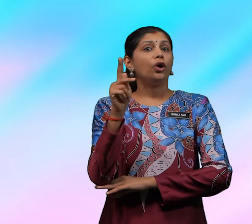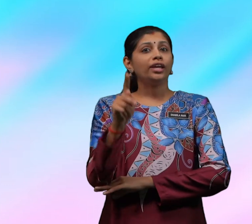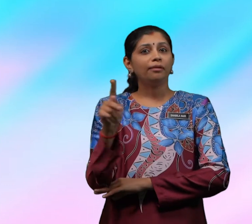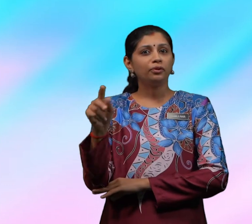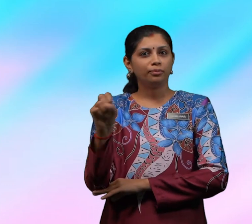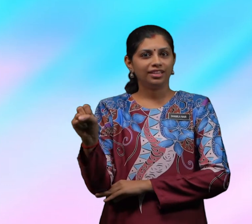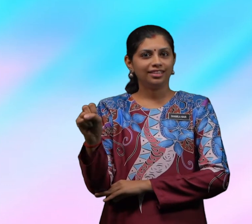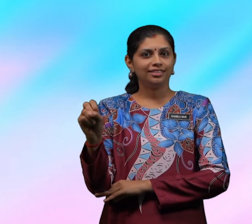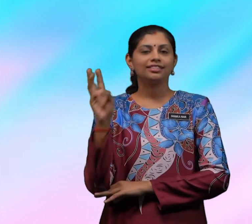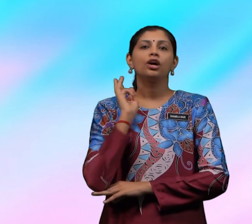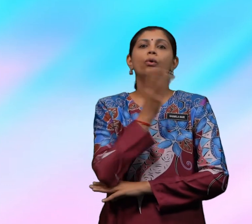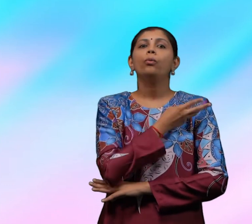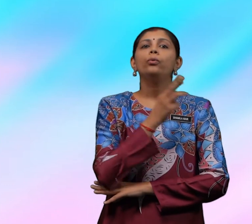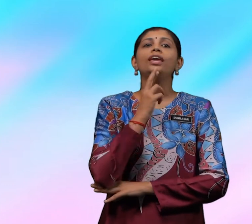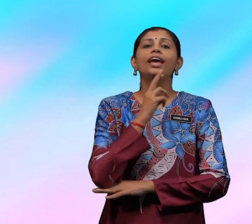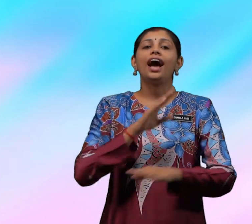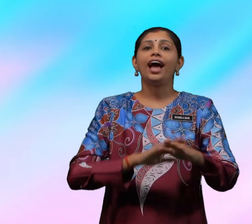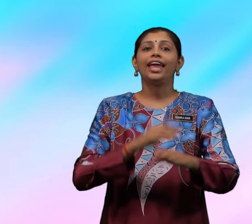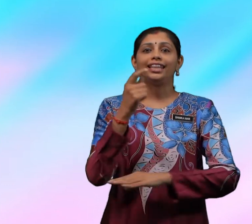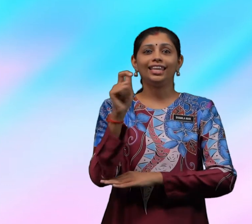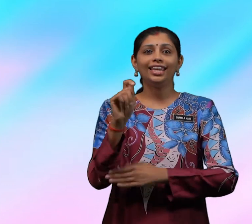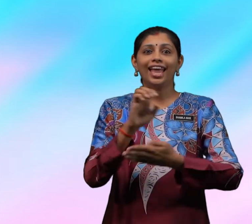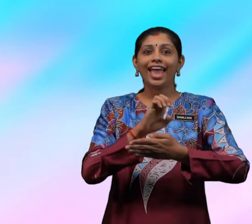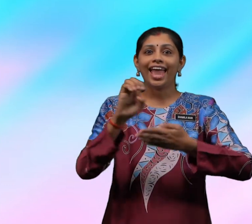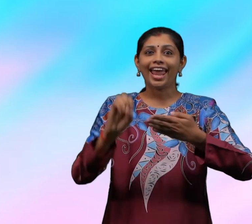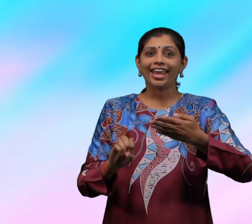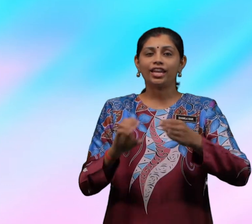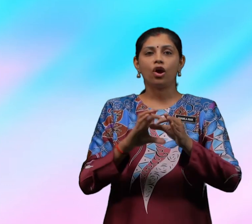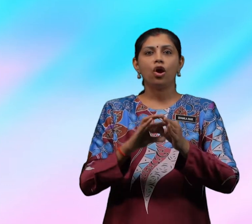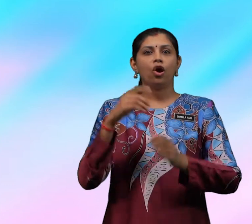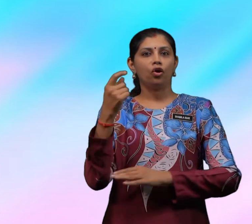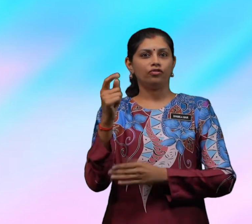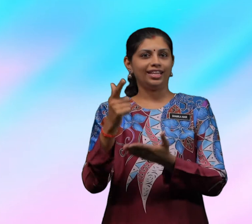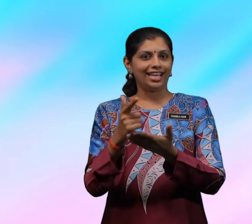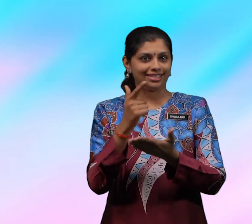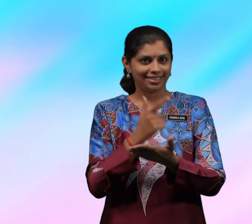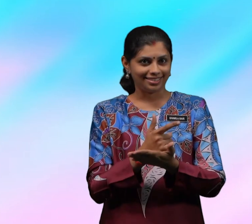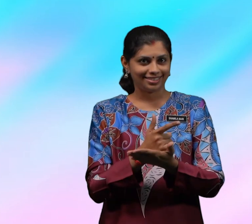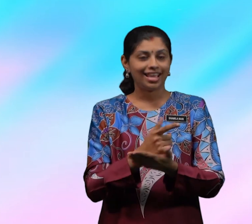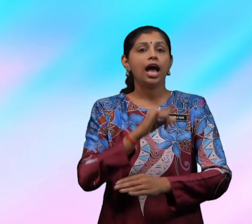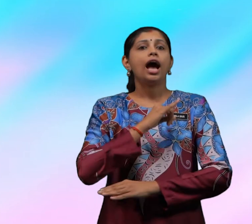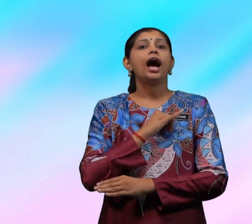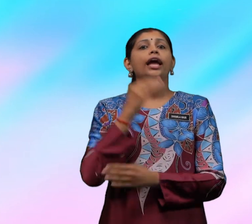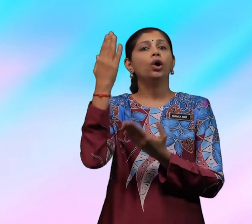Okay, pupils, we are at the end of the lesson. I